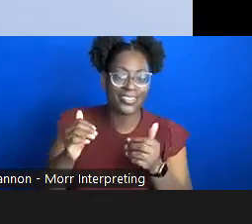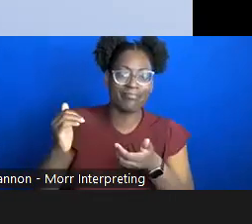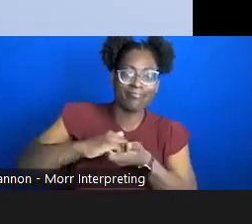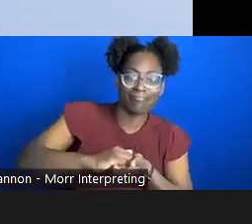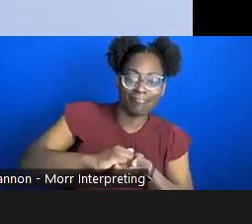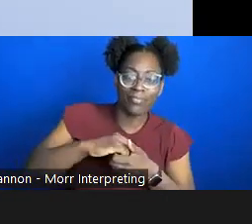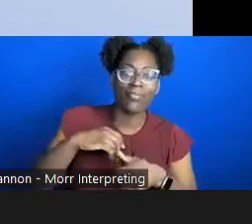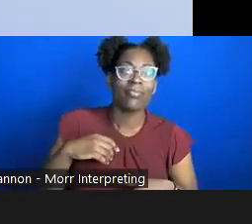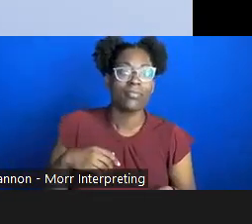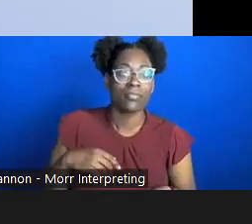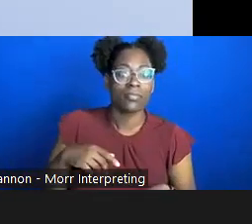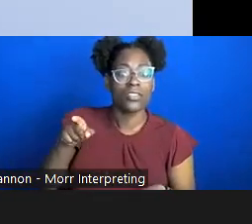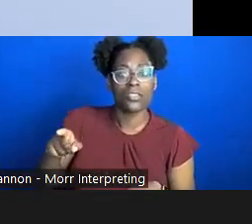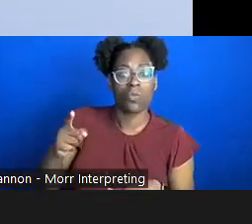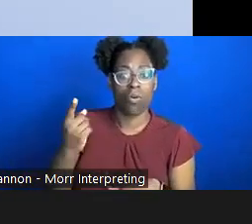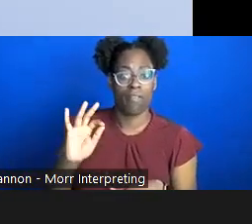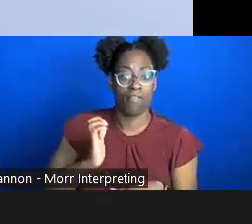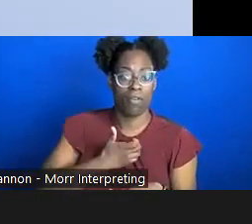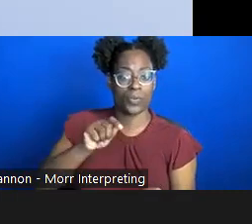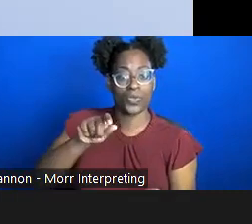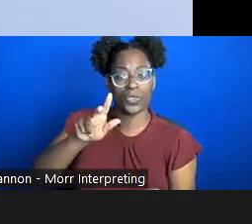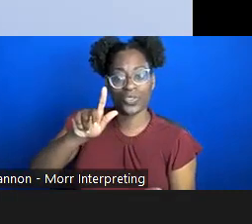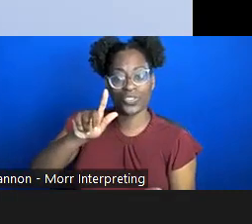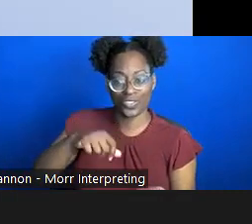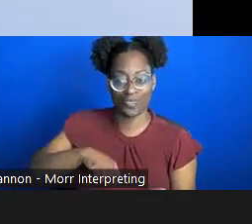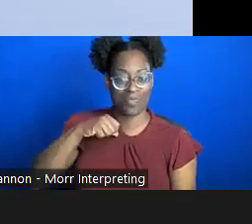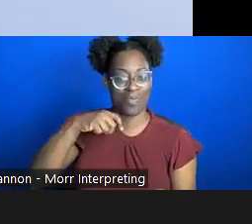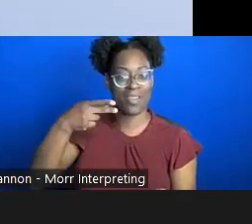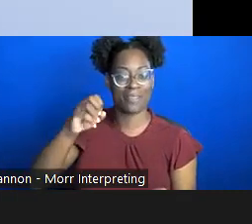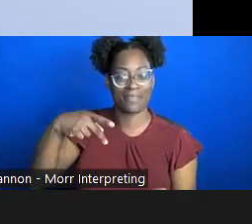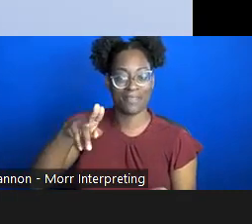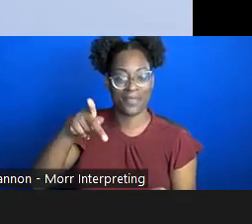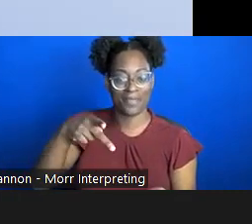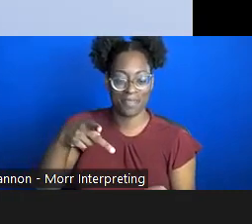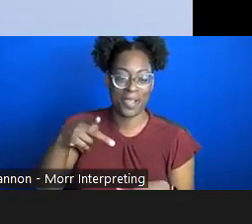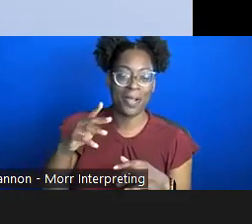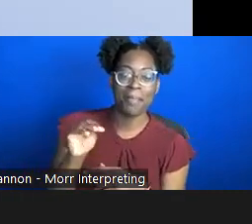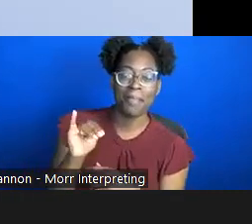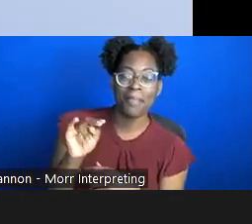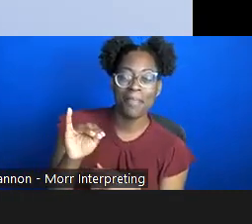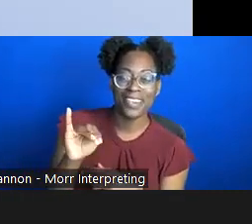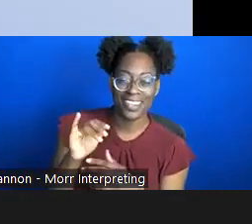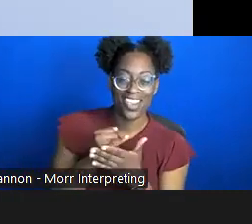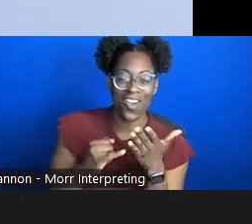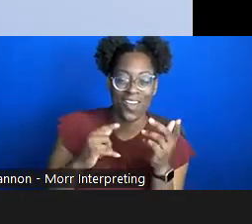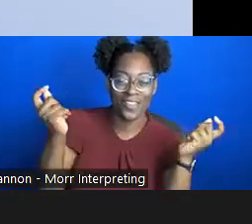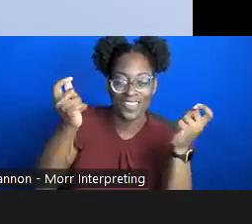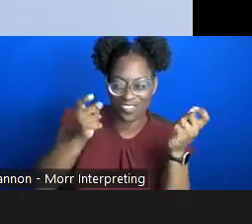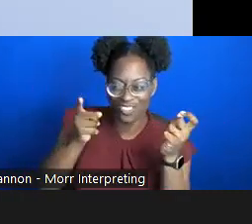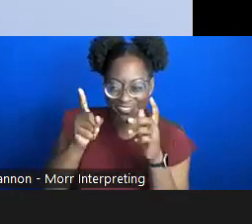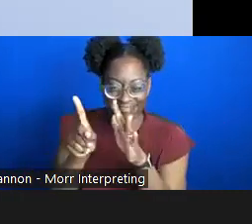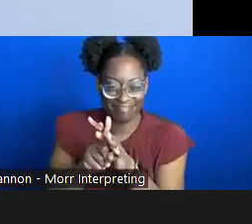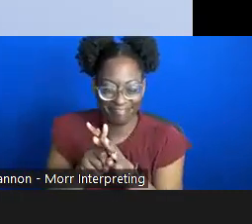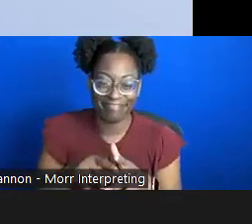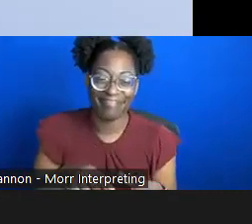diversity of talents fill every space of any room she enters when she brings art from her heart and soul to